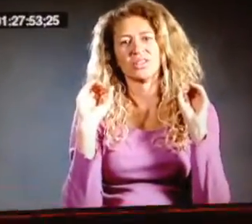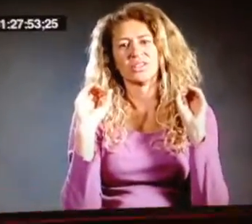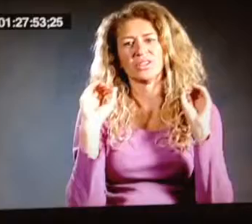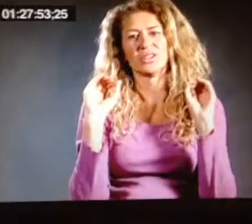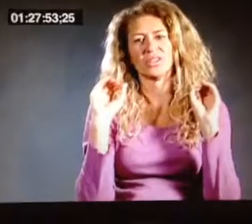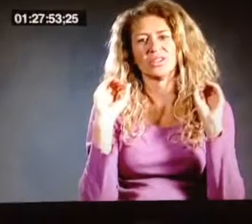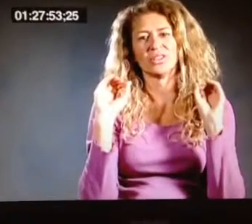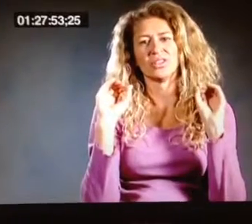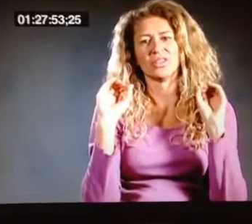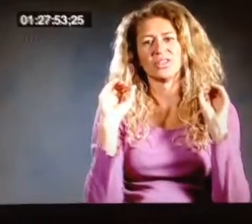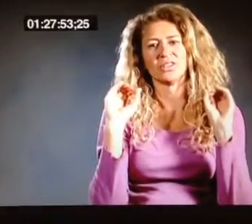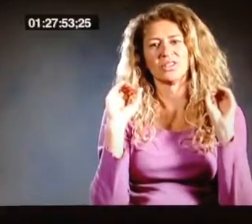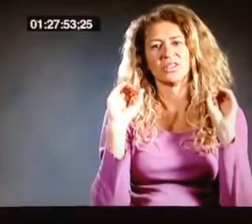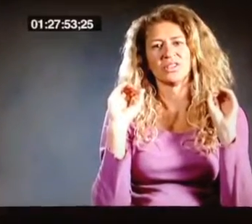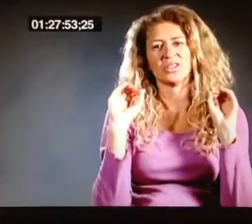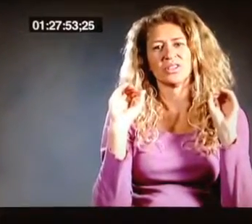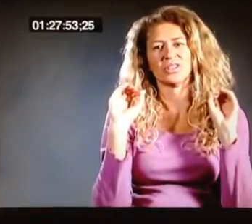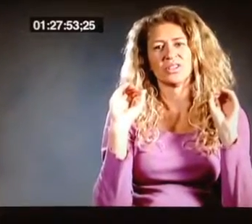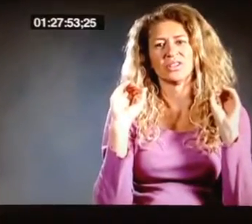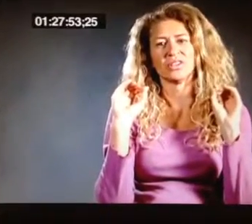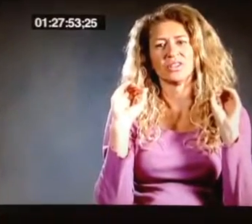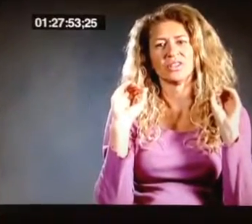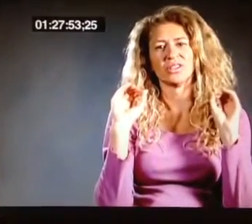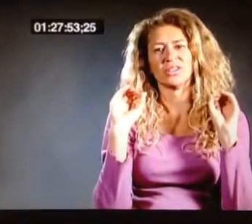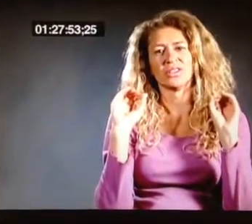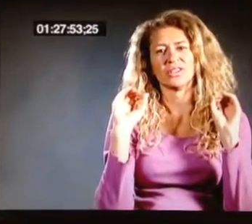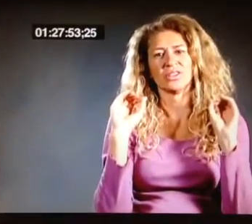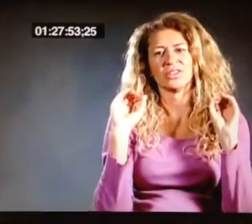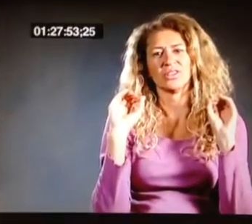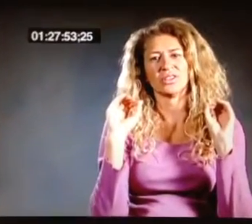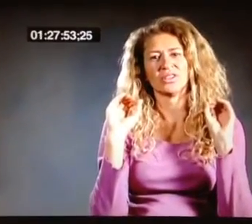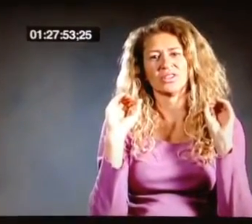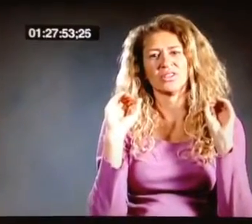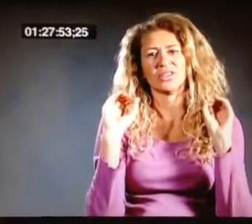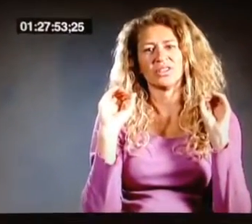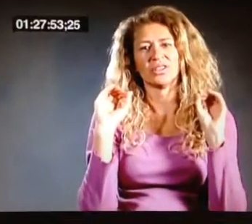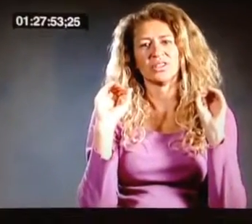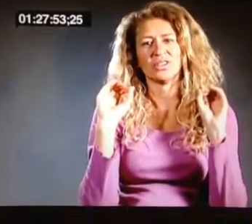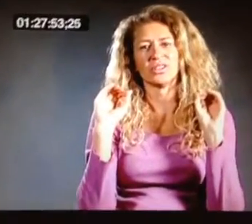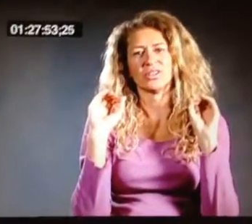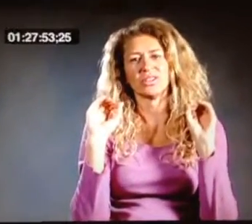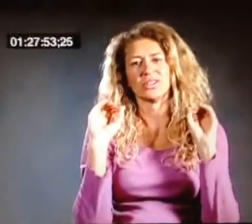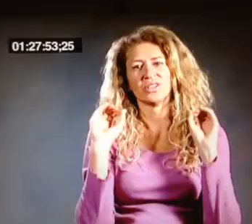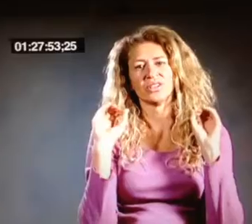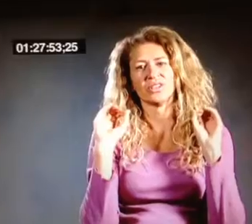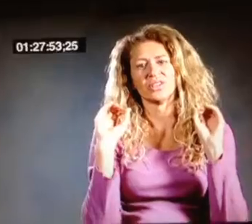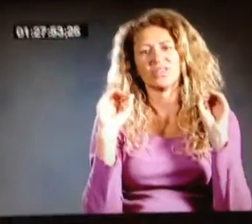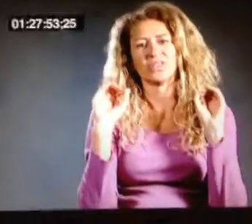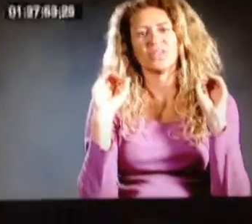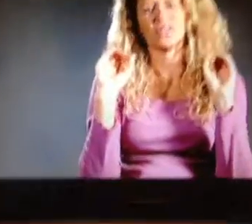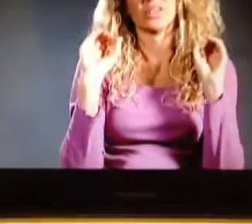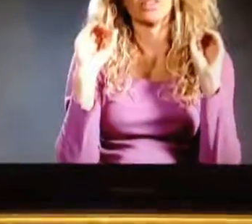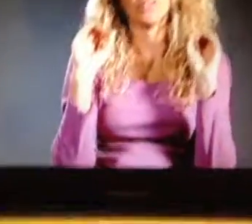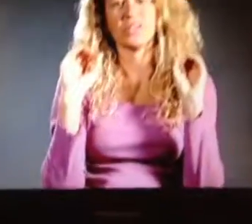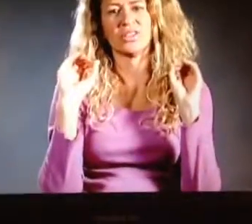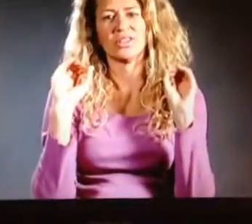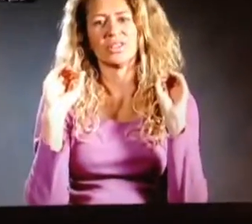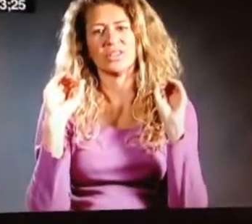Remember how I planted the cabbage seeds and I planted way too many? Well, those definitely grew a lot. There were